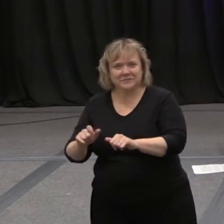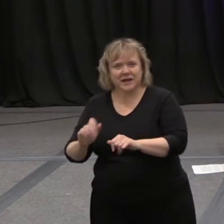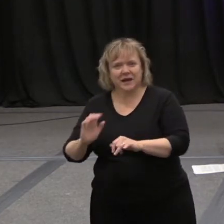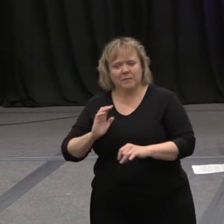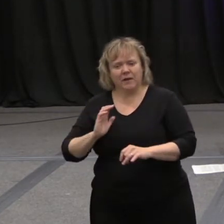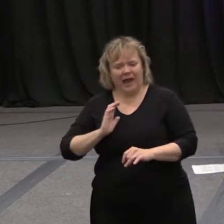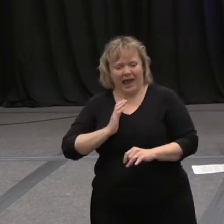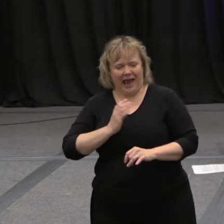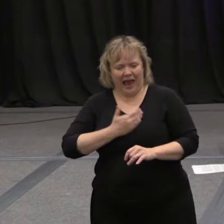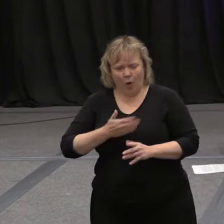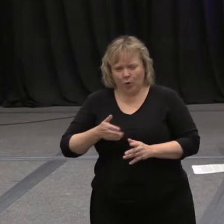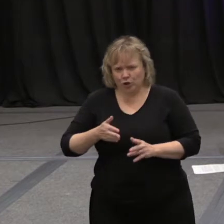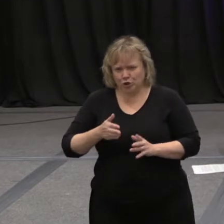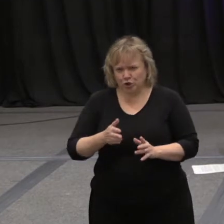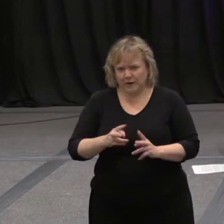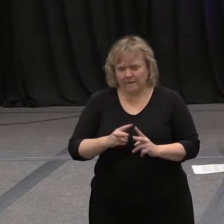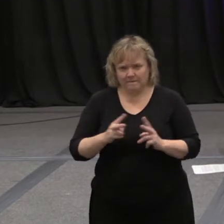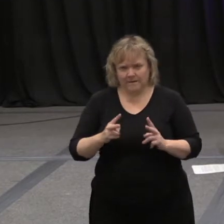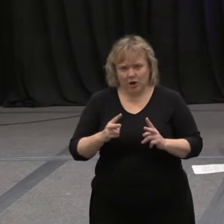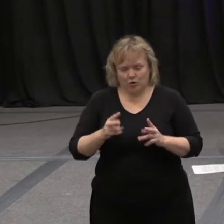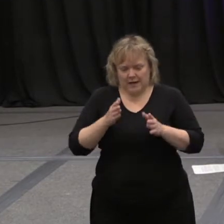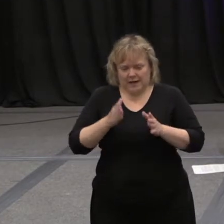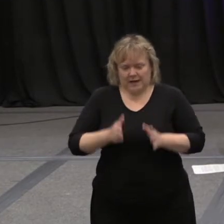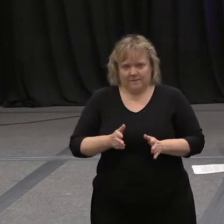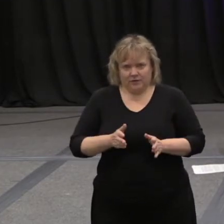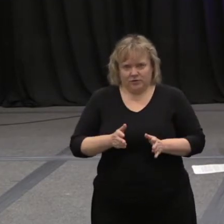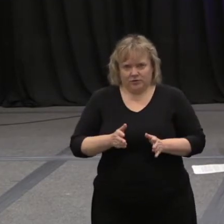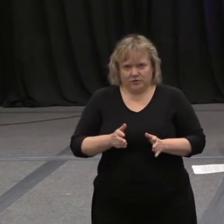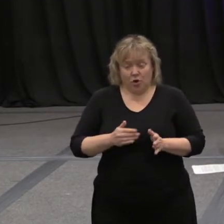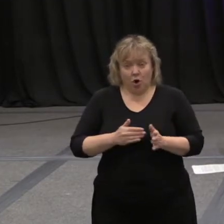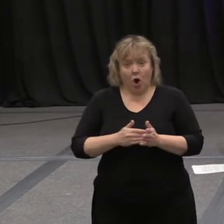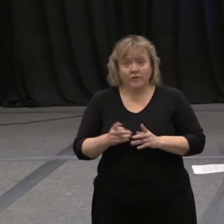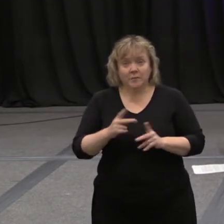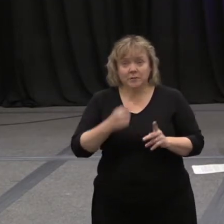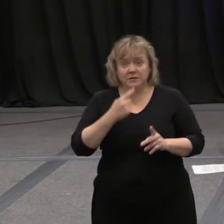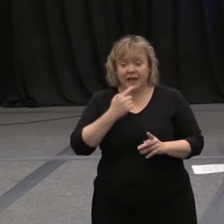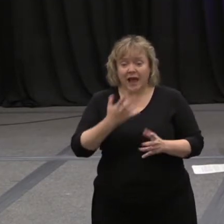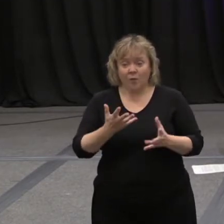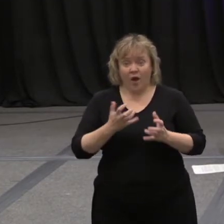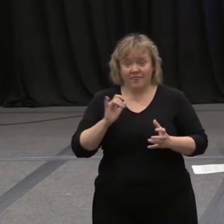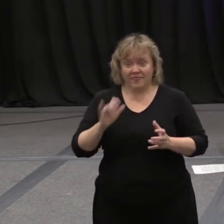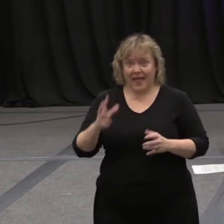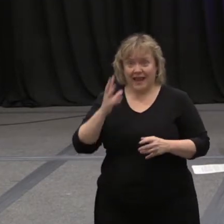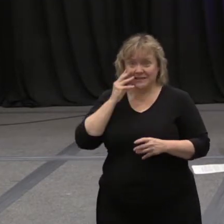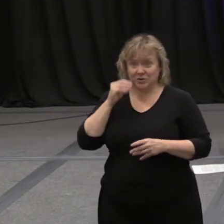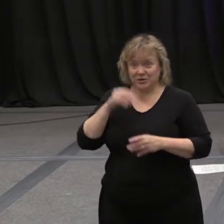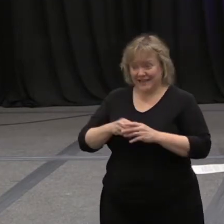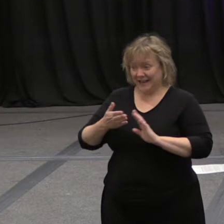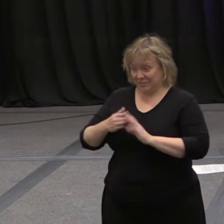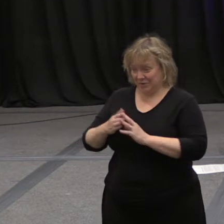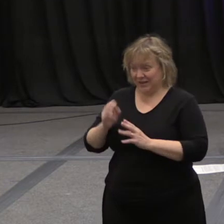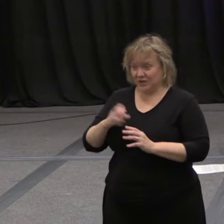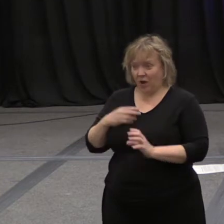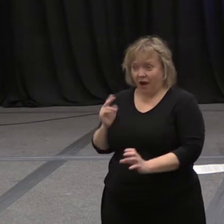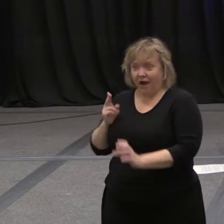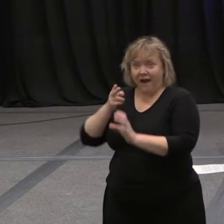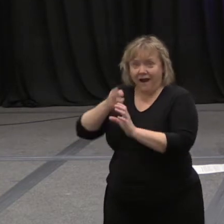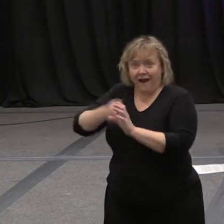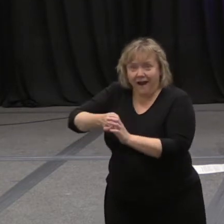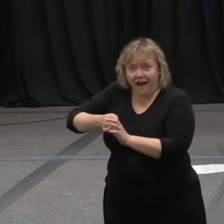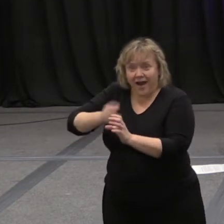it can go wrong a lot is people who say, I want that experience of community. So they select a faith community and then